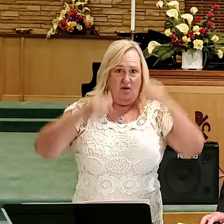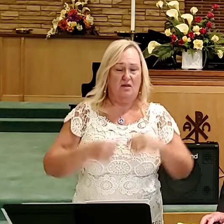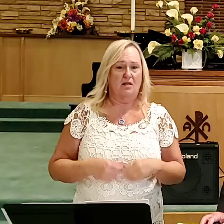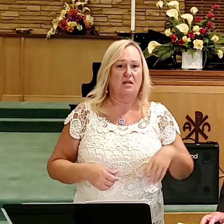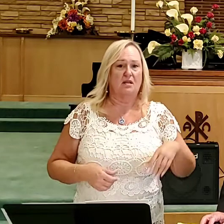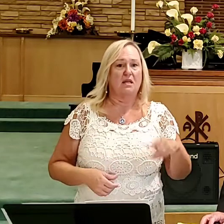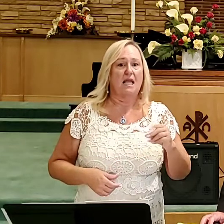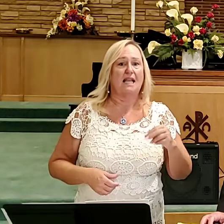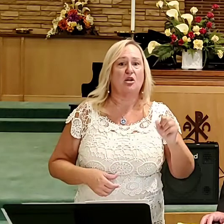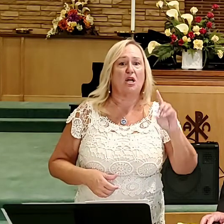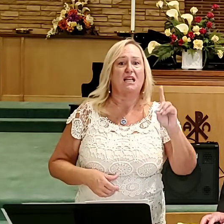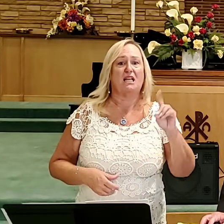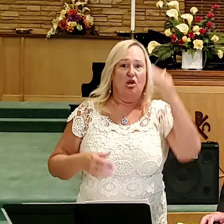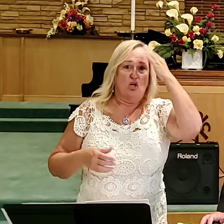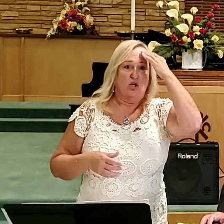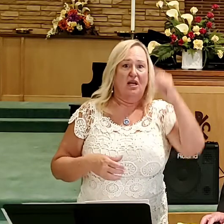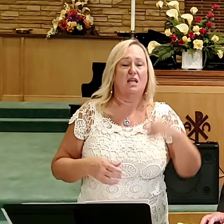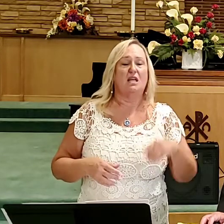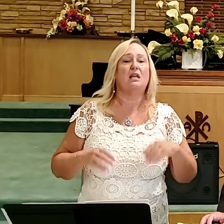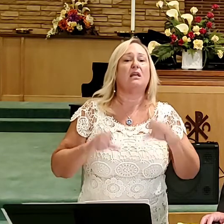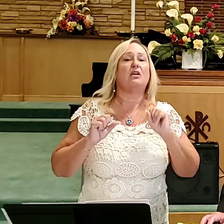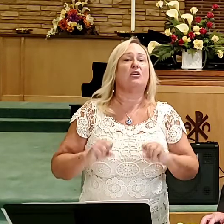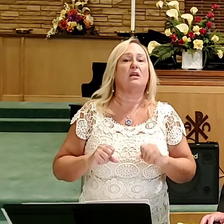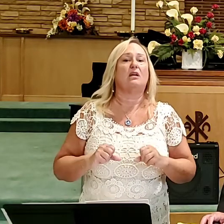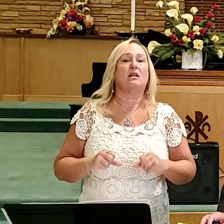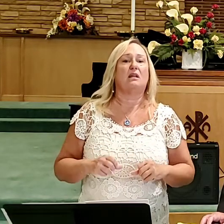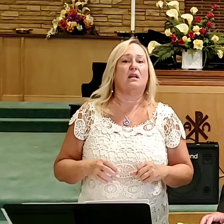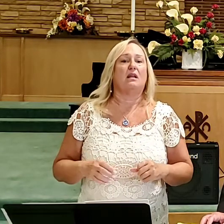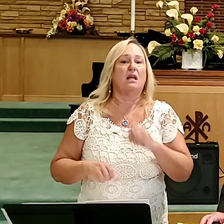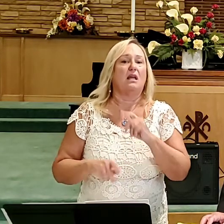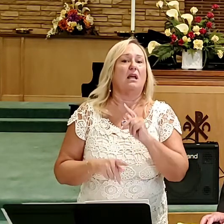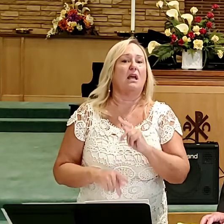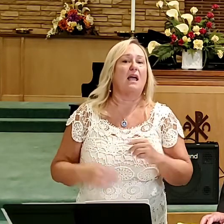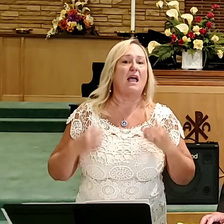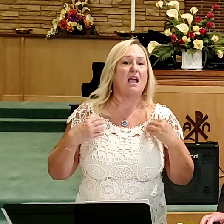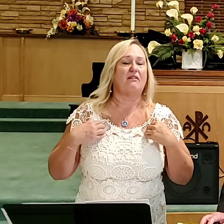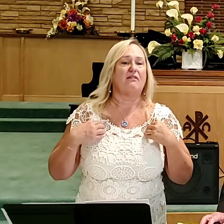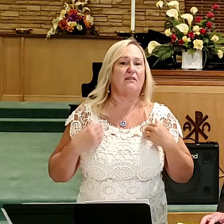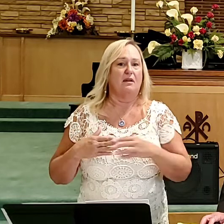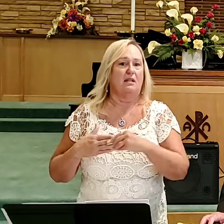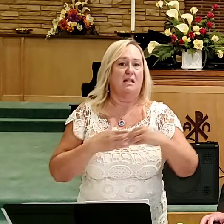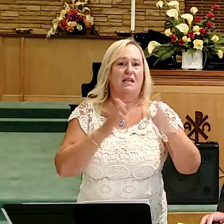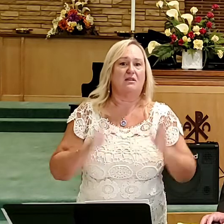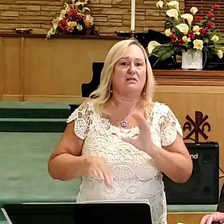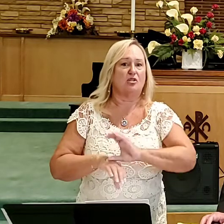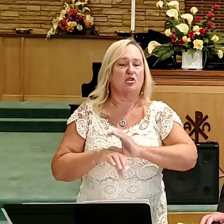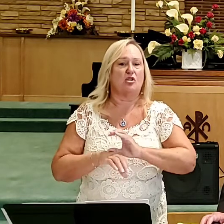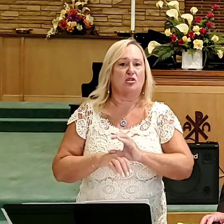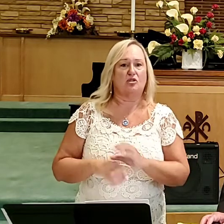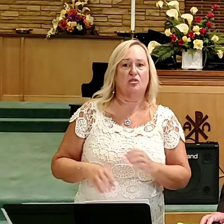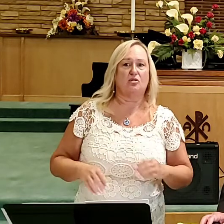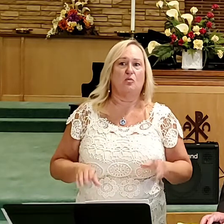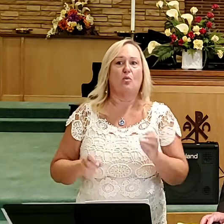Herod knew he could rely on the chief priests and scribes to cooperate with his murderous